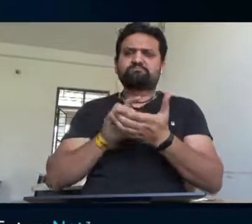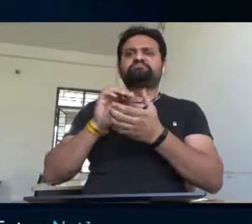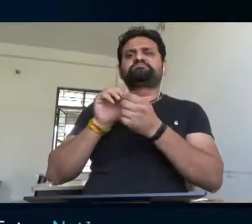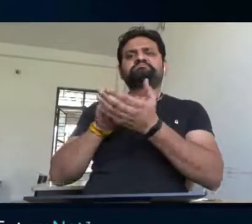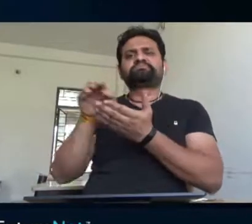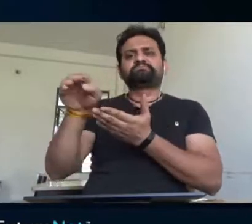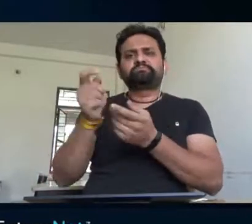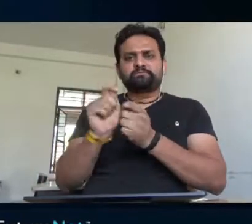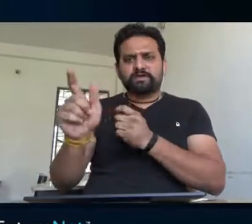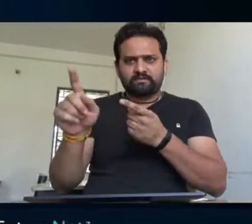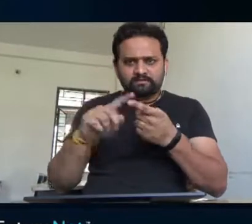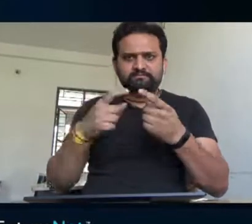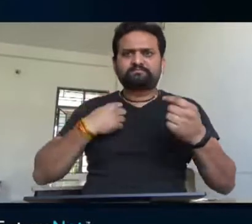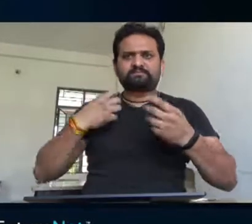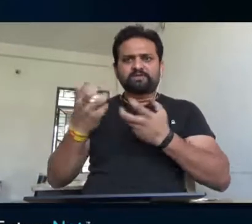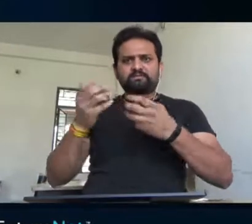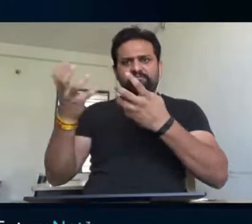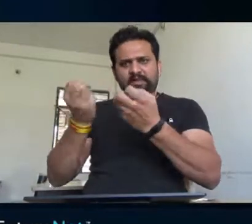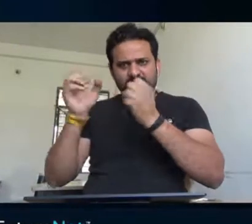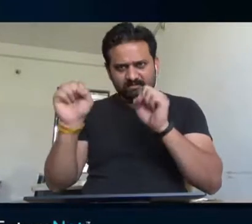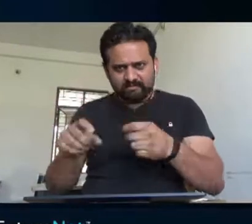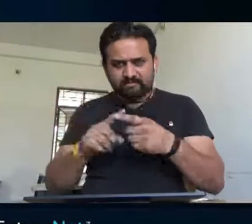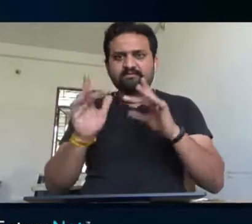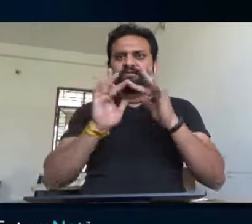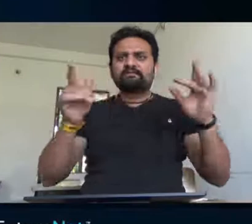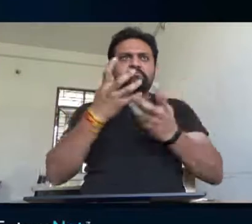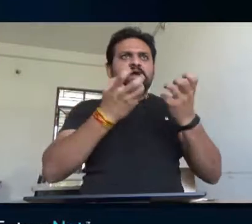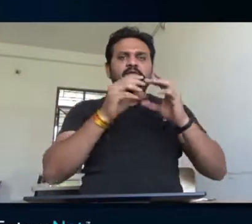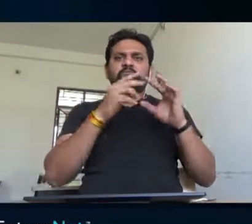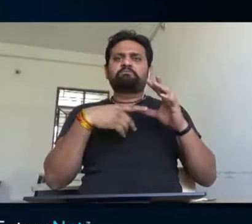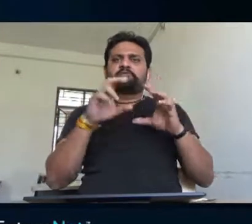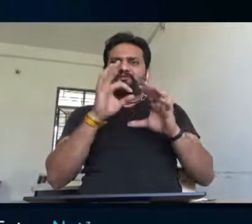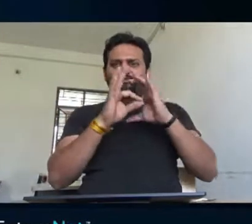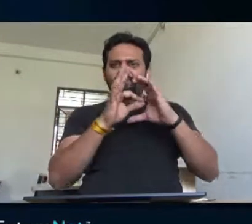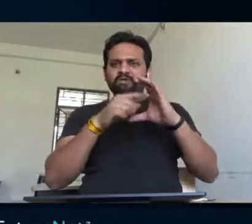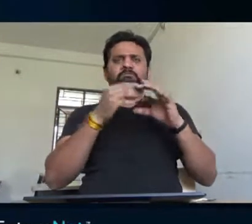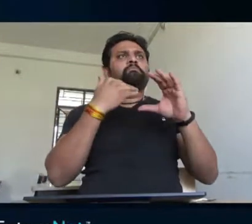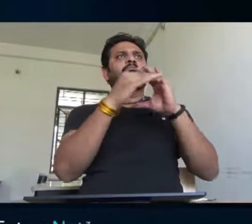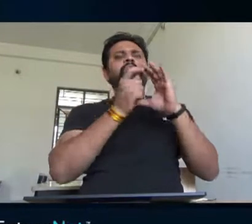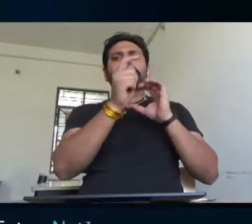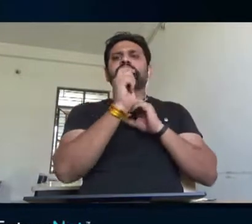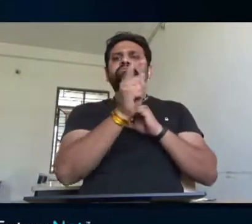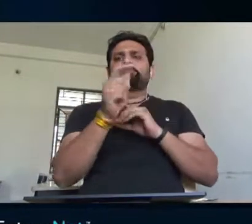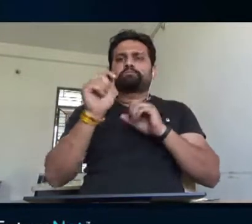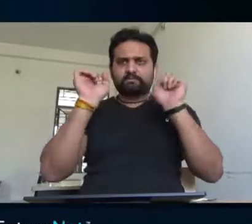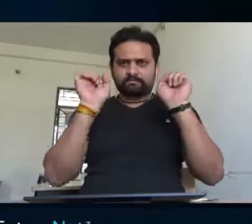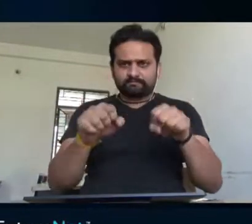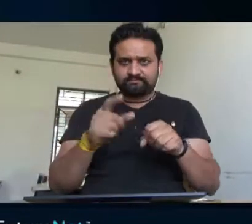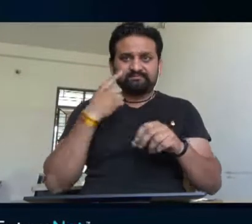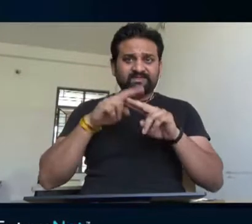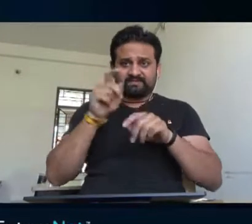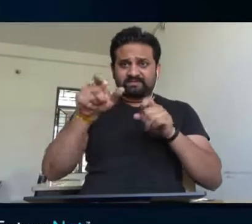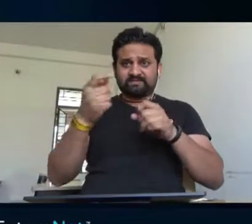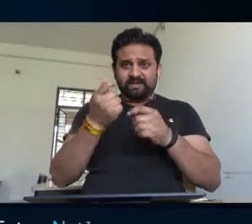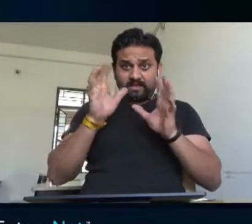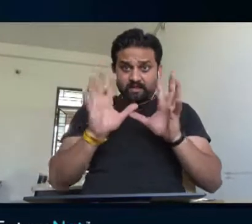you pay with your smartphone. You go to an online shop, you buy online with the Futuro. In 4 seconds, the sales person has the money.